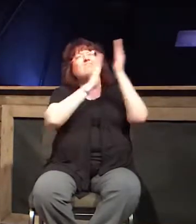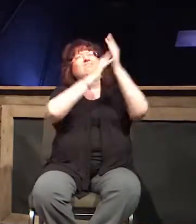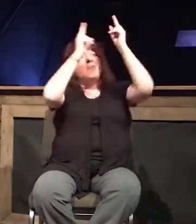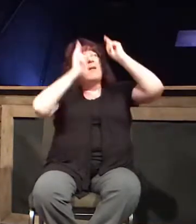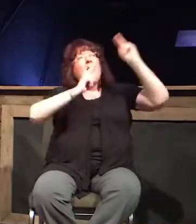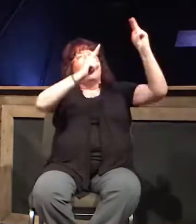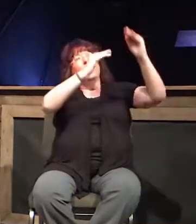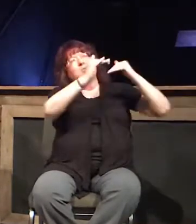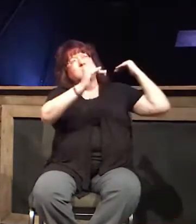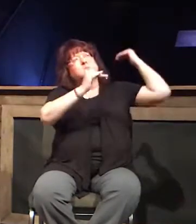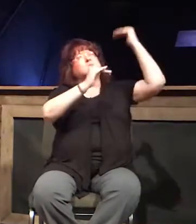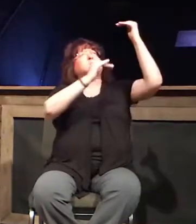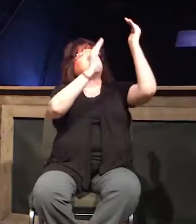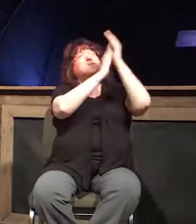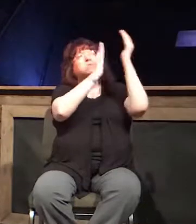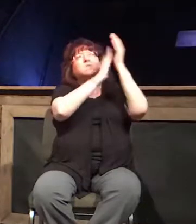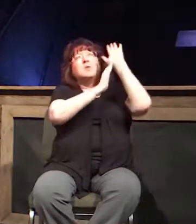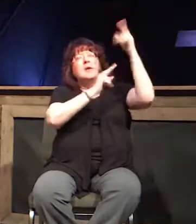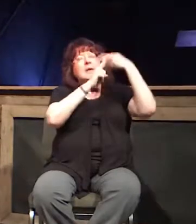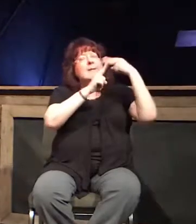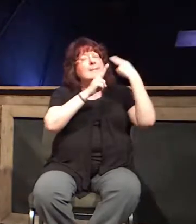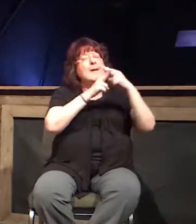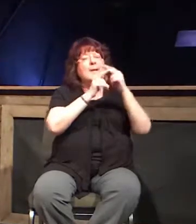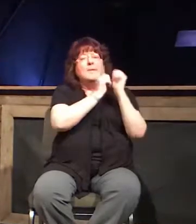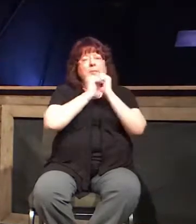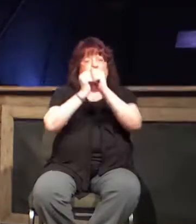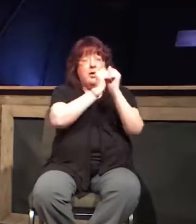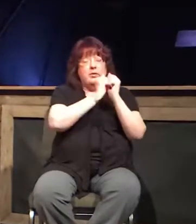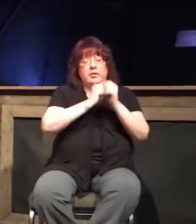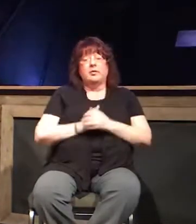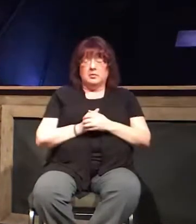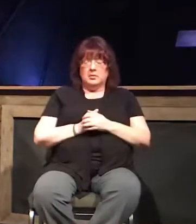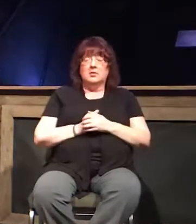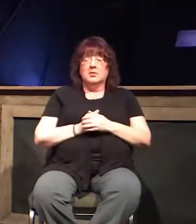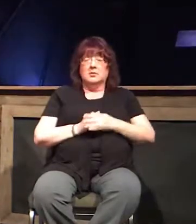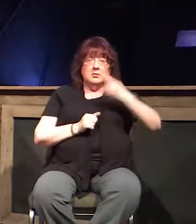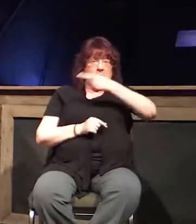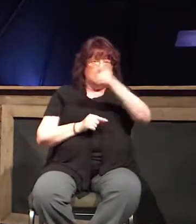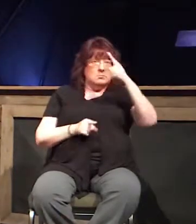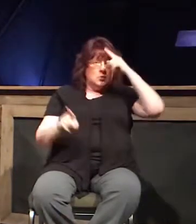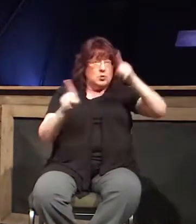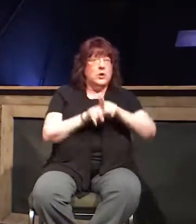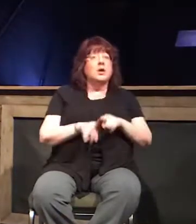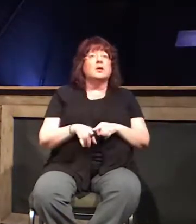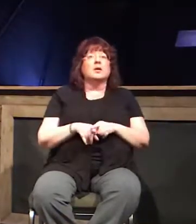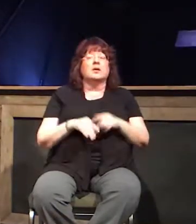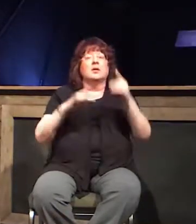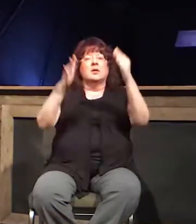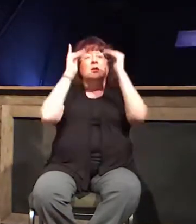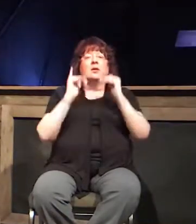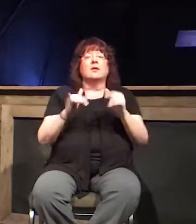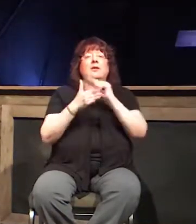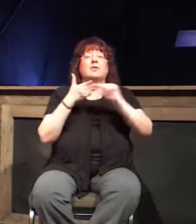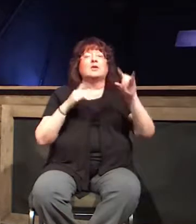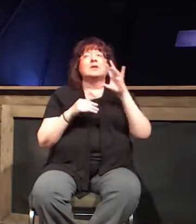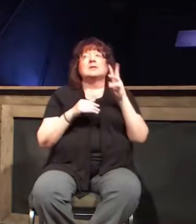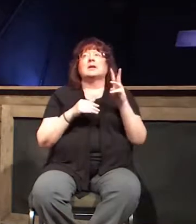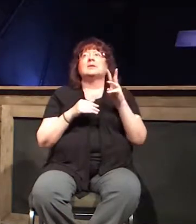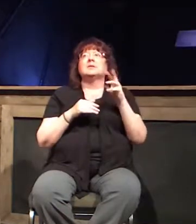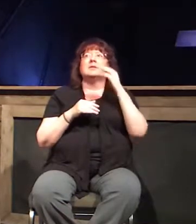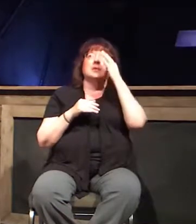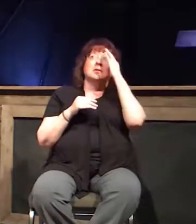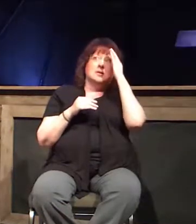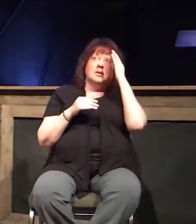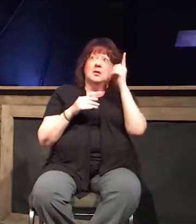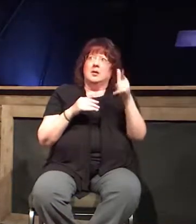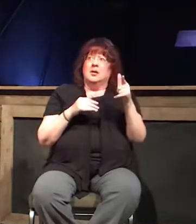exalt, let's rave about his name together. And everybody said, amen. Skip down verse 6. It goes on, says this.